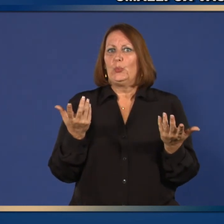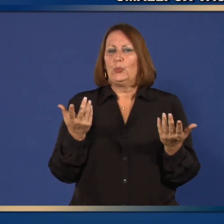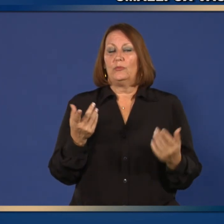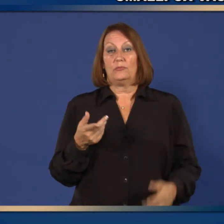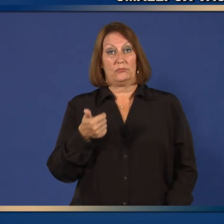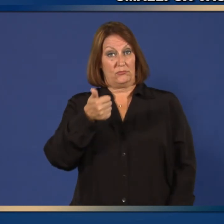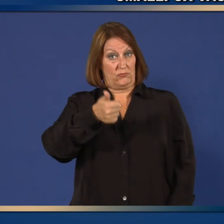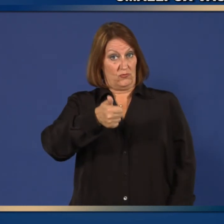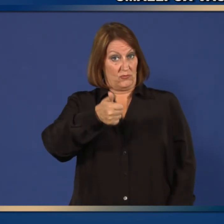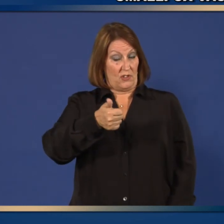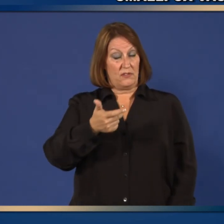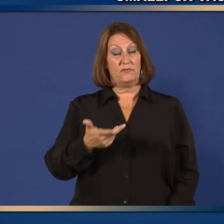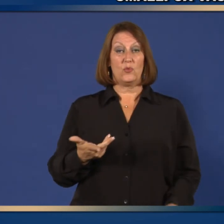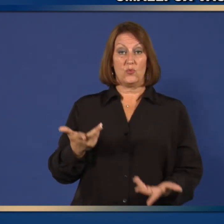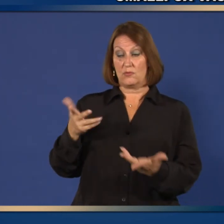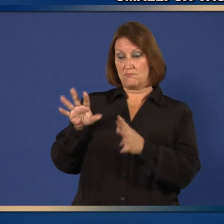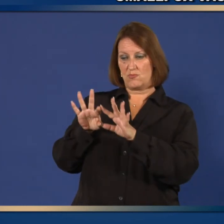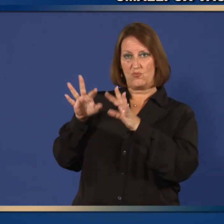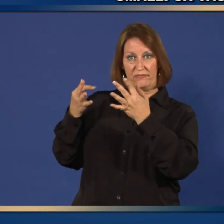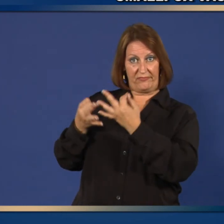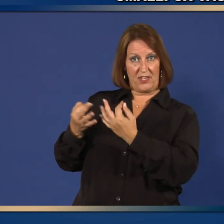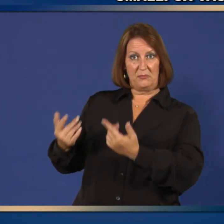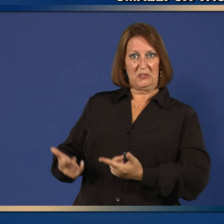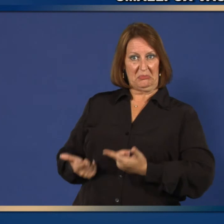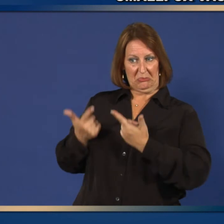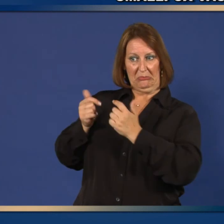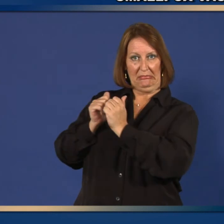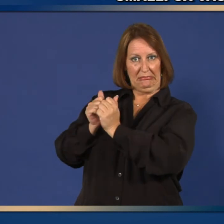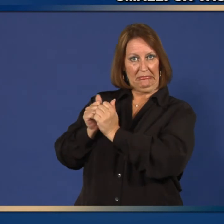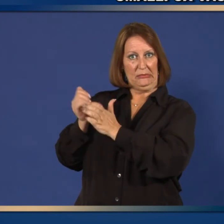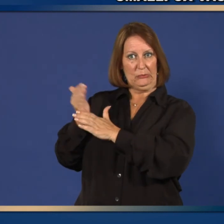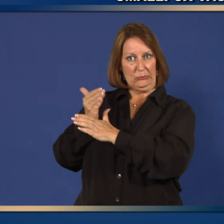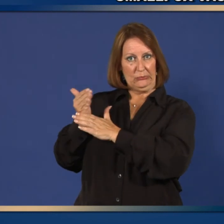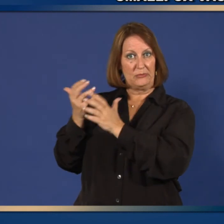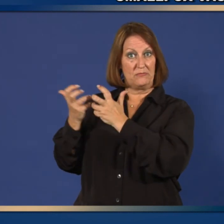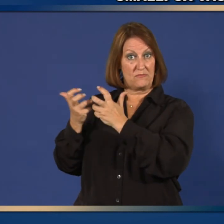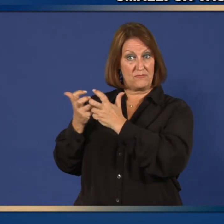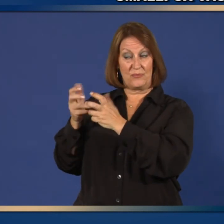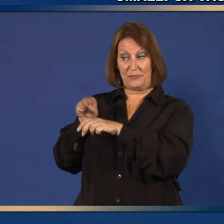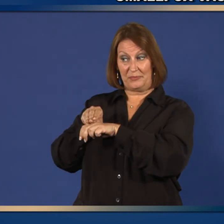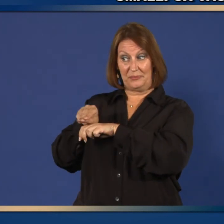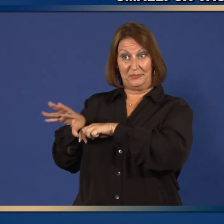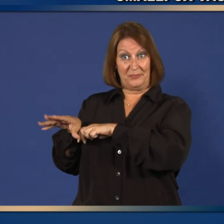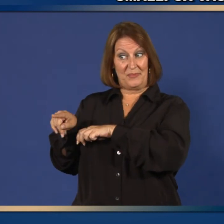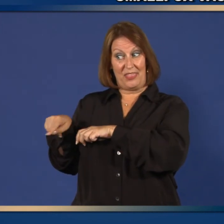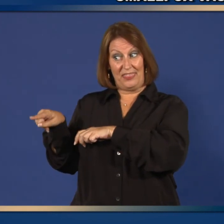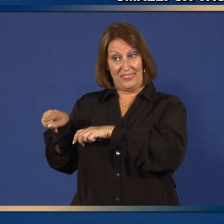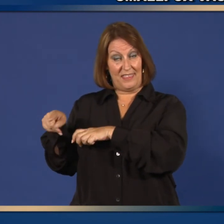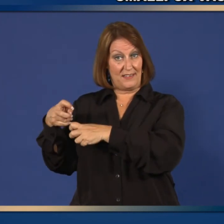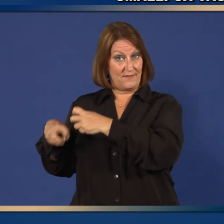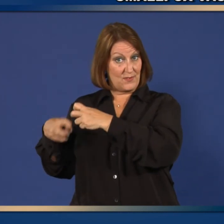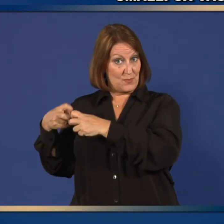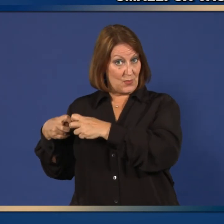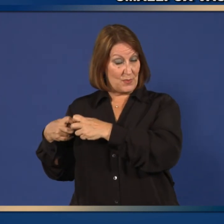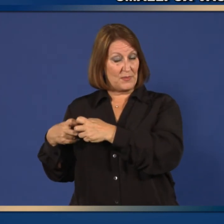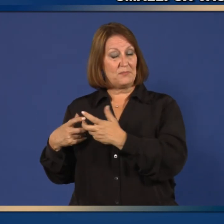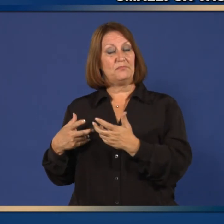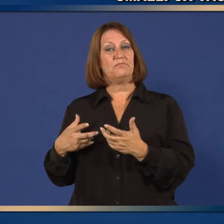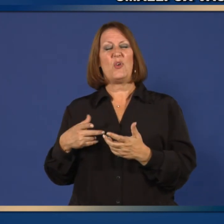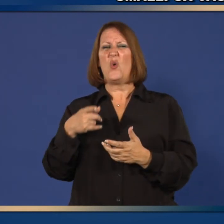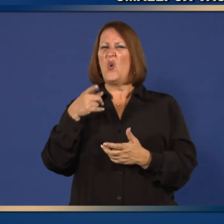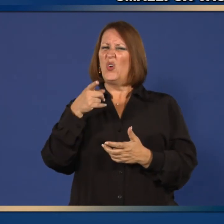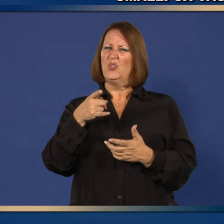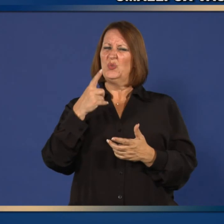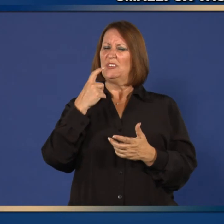If you or a close contact have any of these problems, or if you